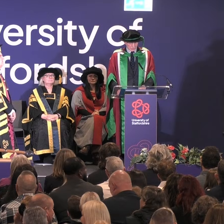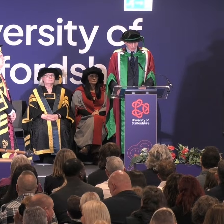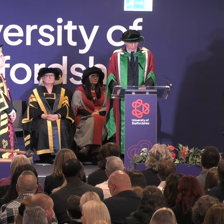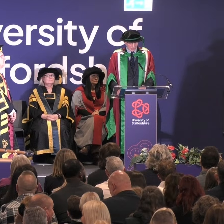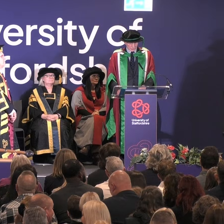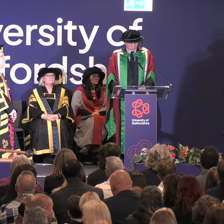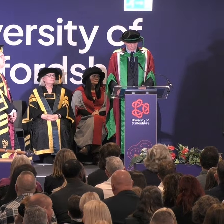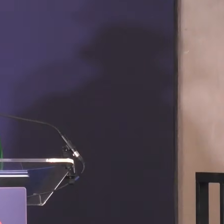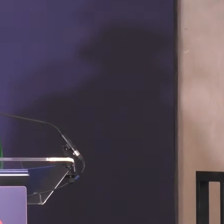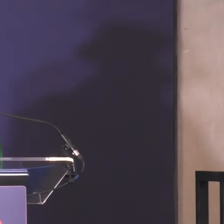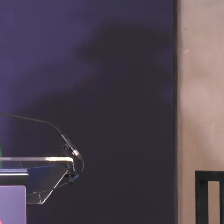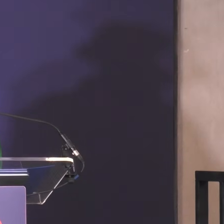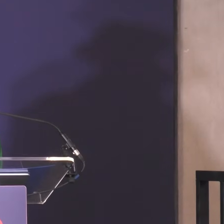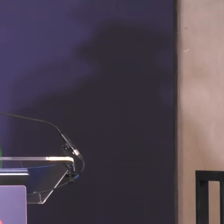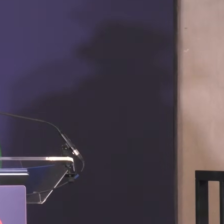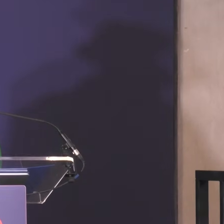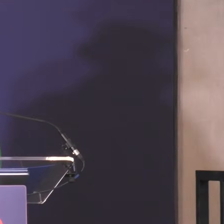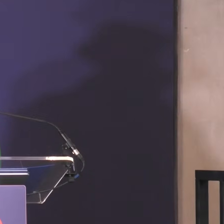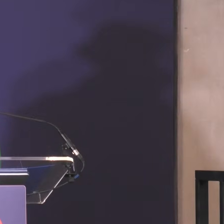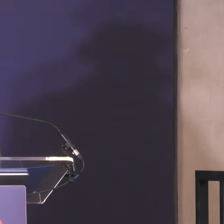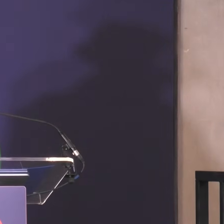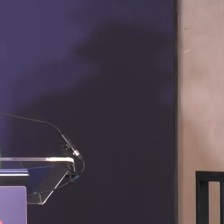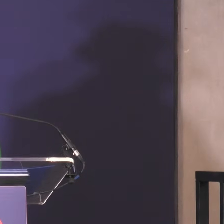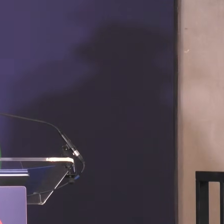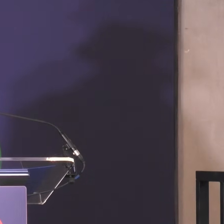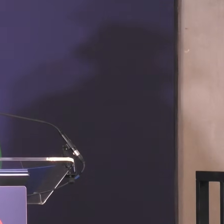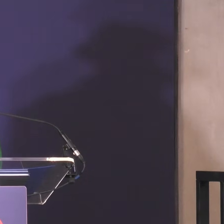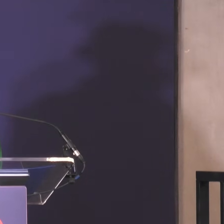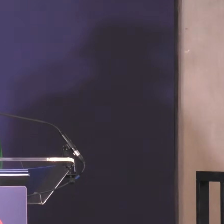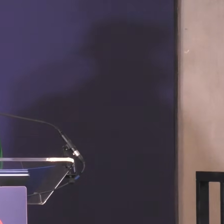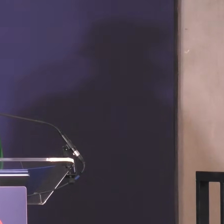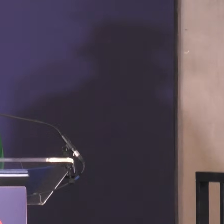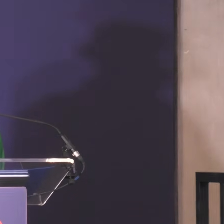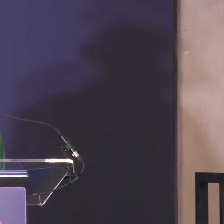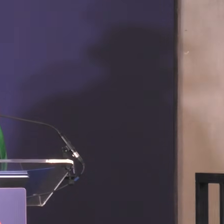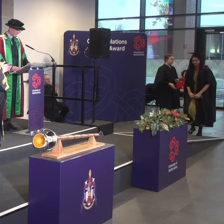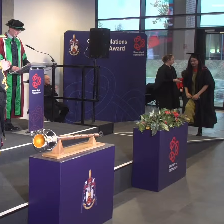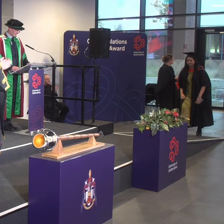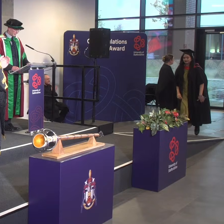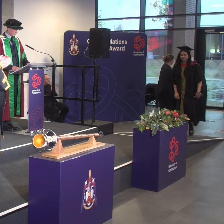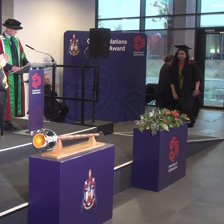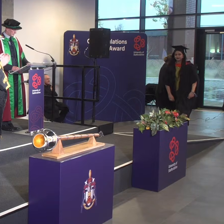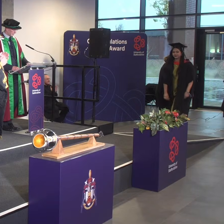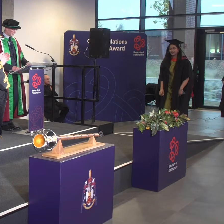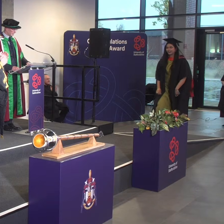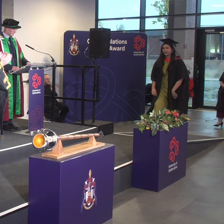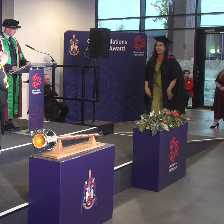Master's degree in Sociology and Social Justice, Haya Batul.